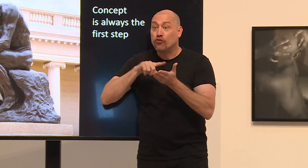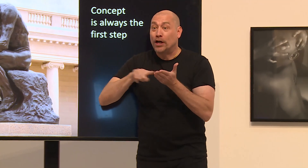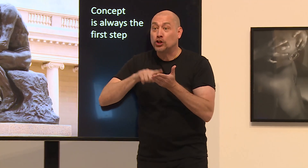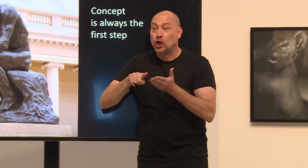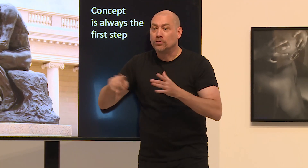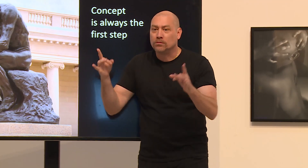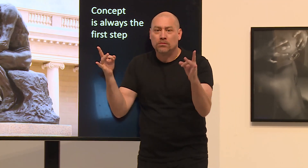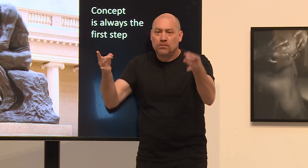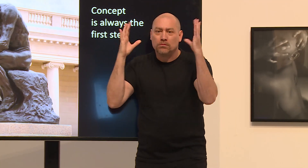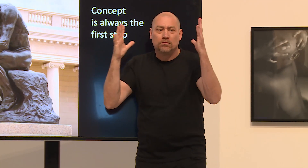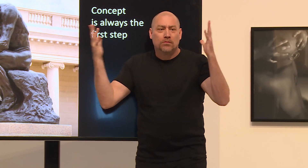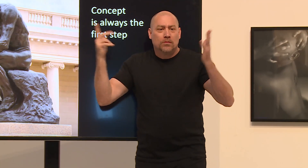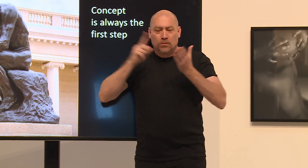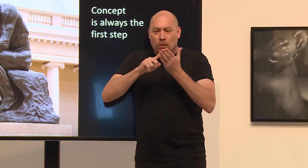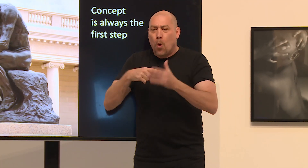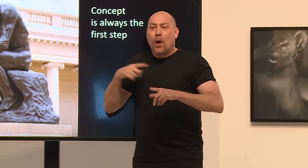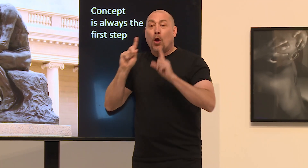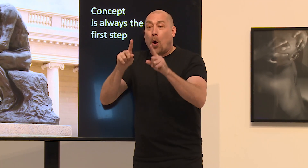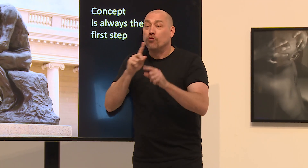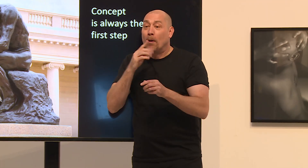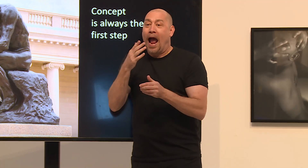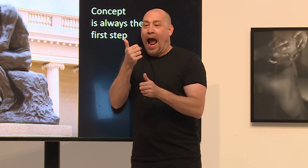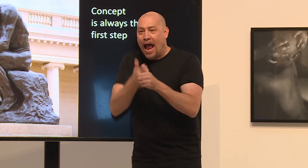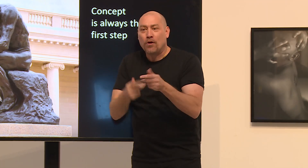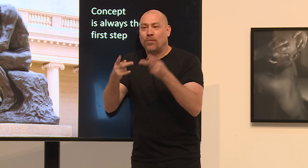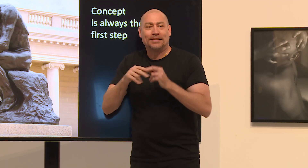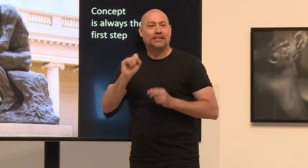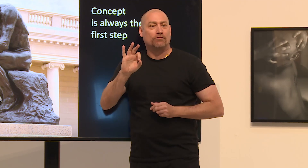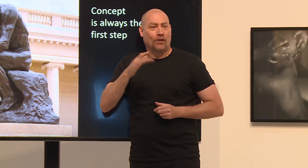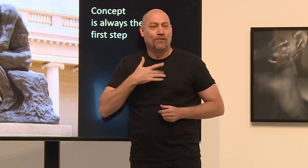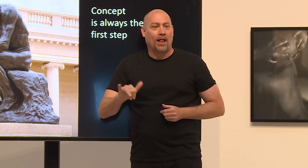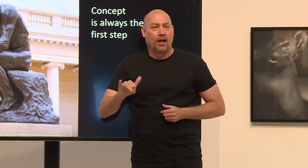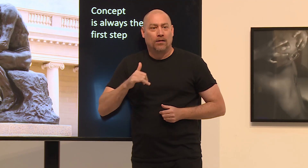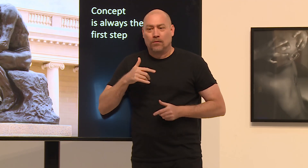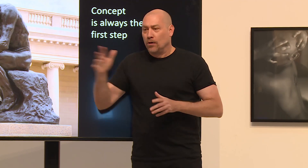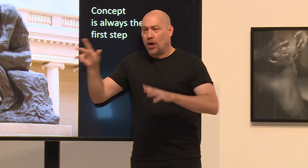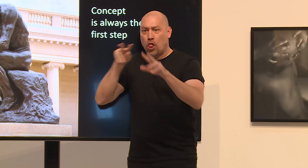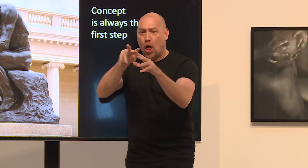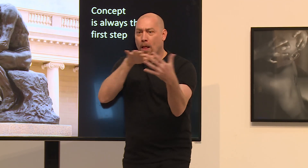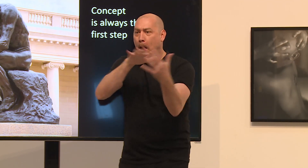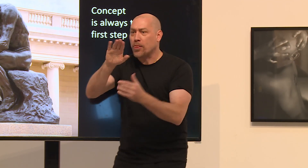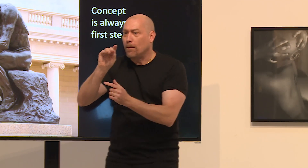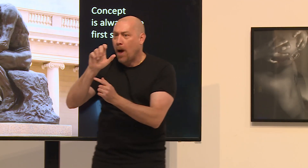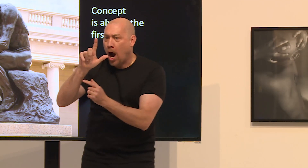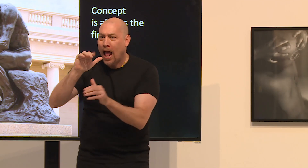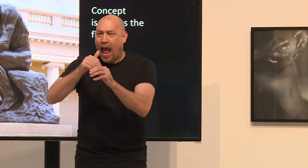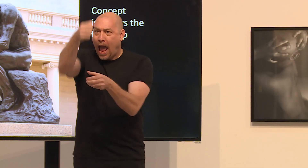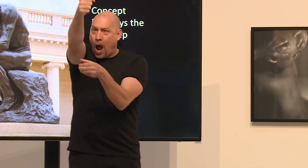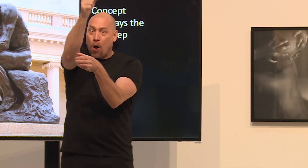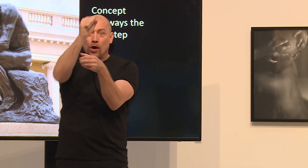that we wanted to do. We did all of our research. We looked at